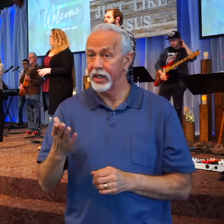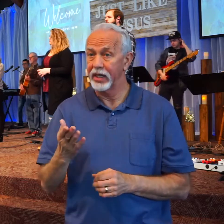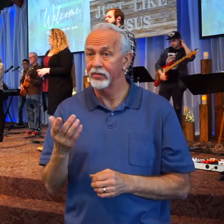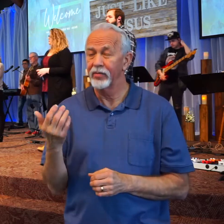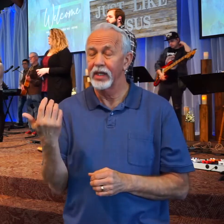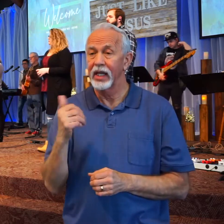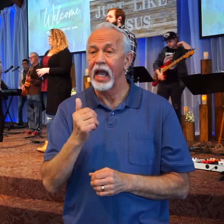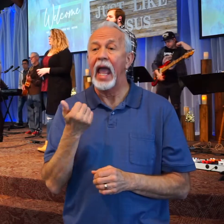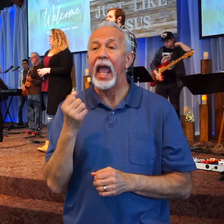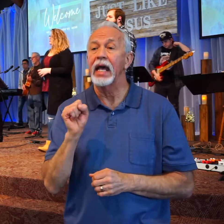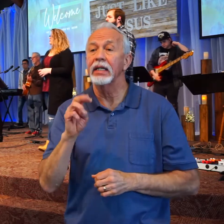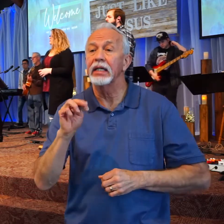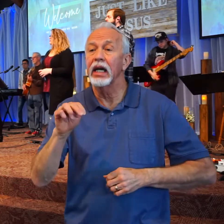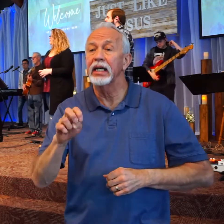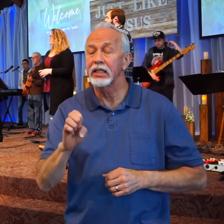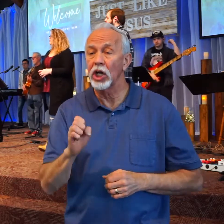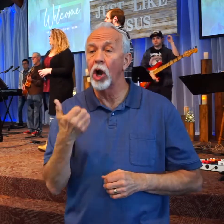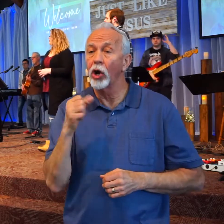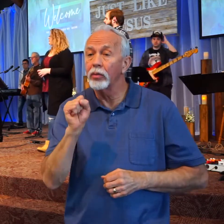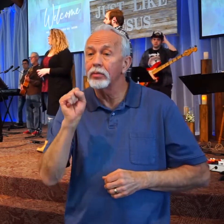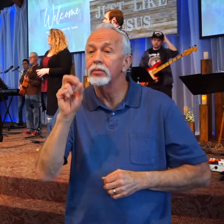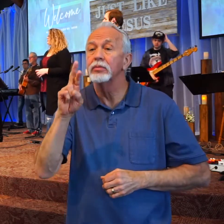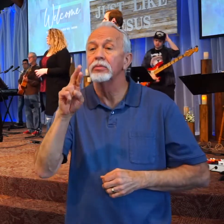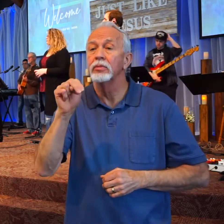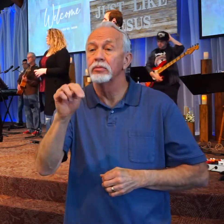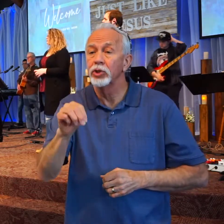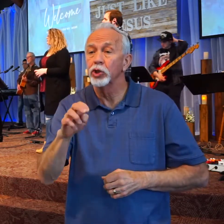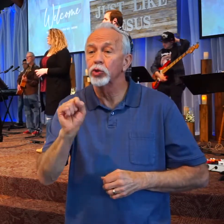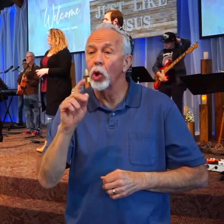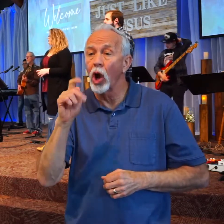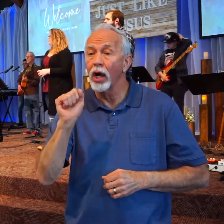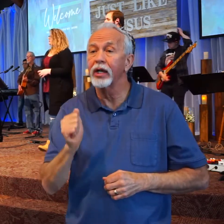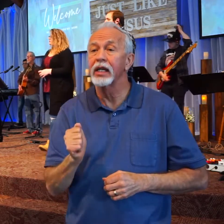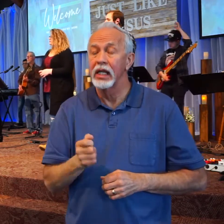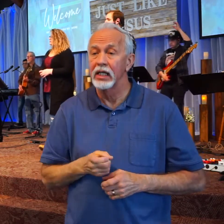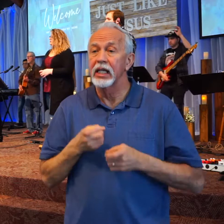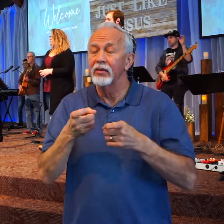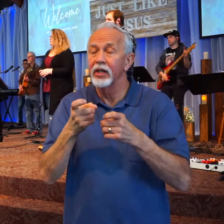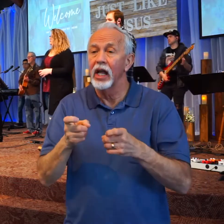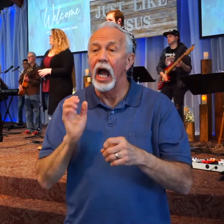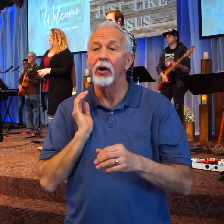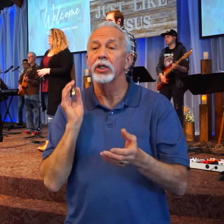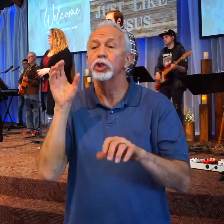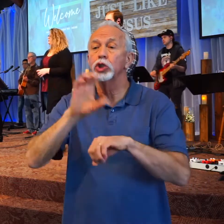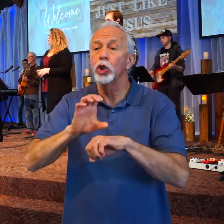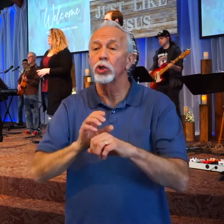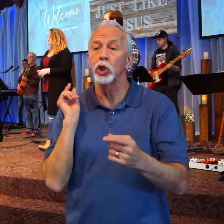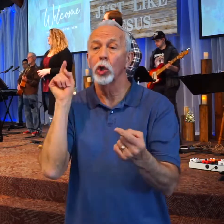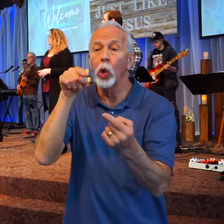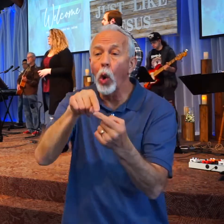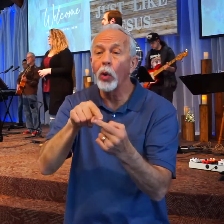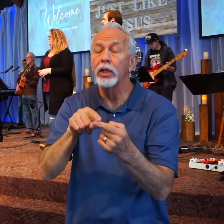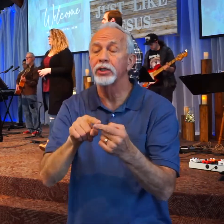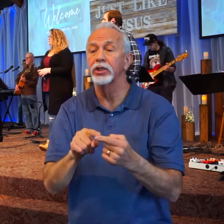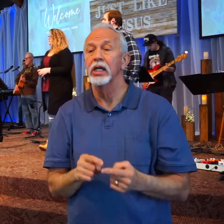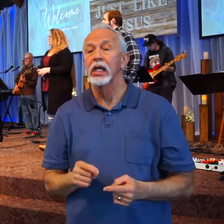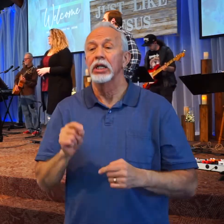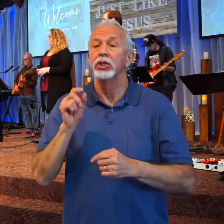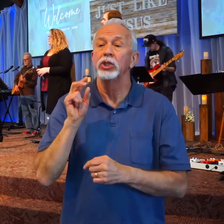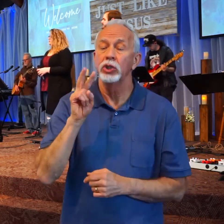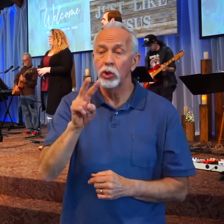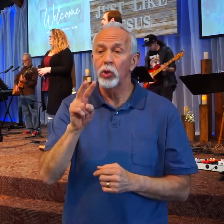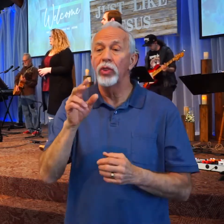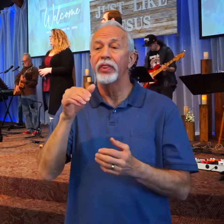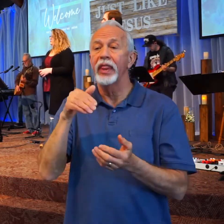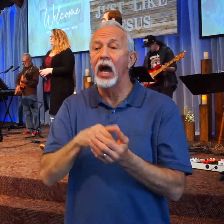Annie Armstrong is in full swing, and our church goal is $2,021. And I'm not quite